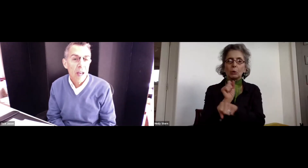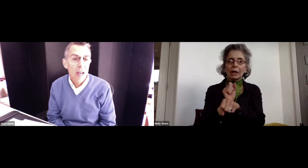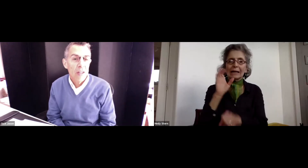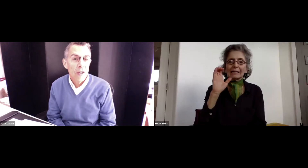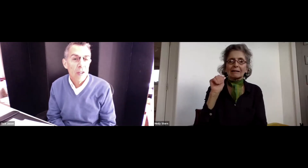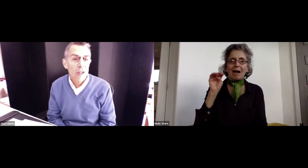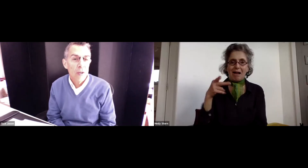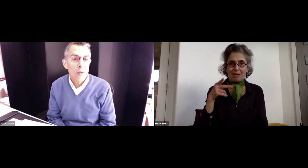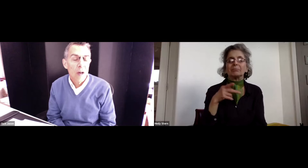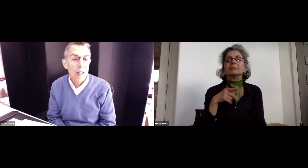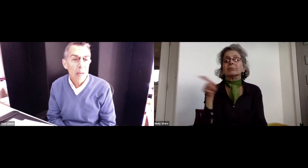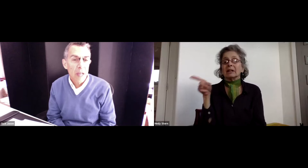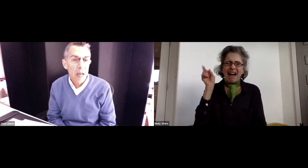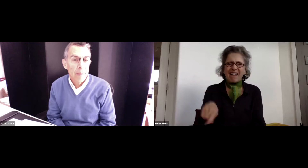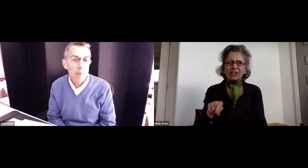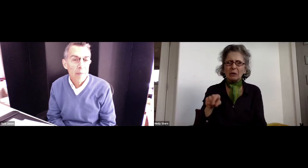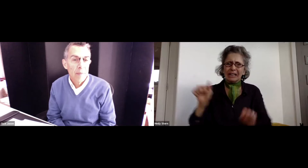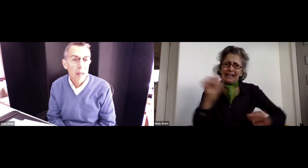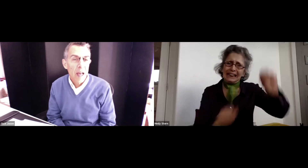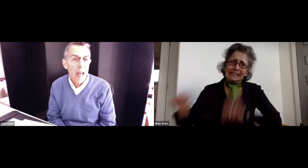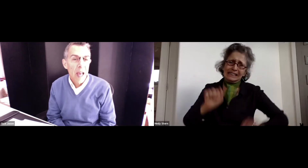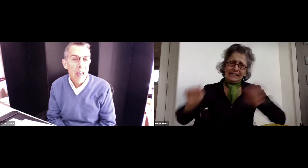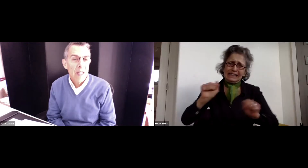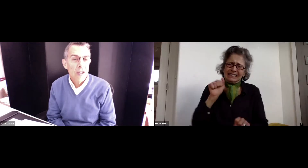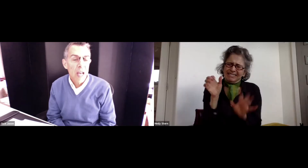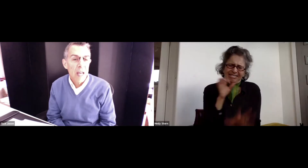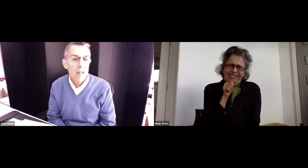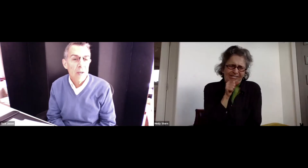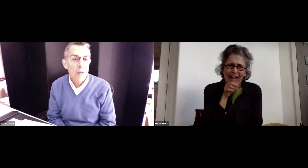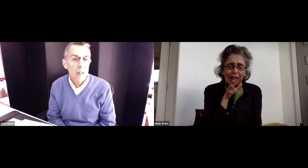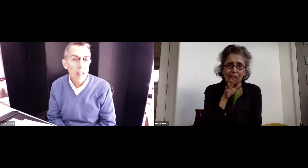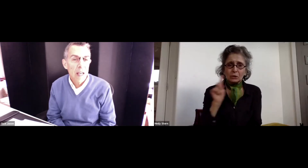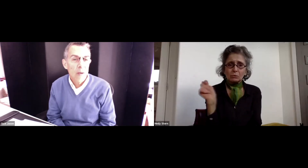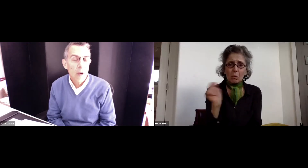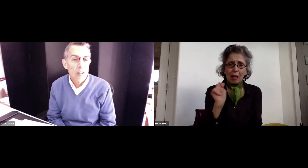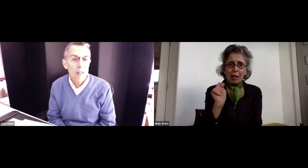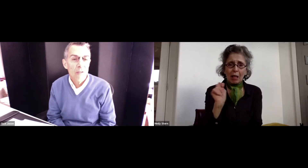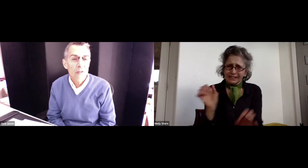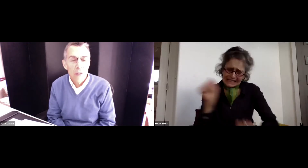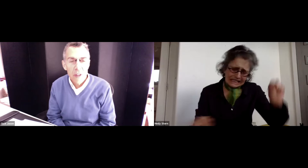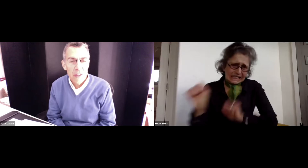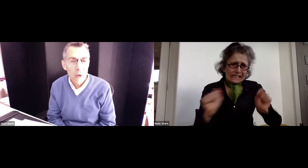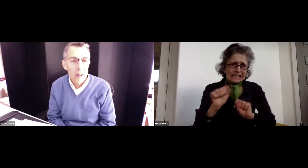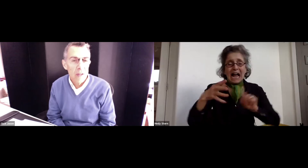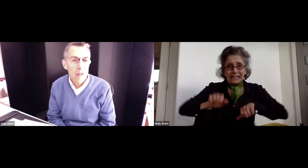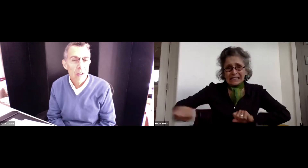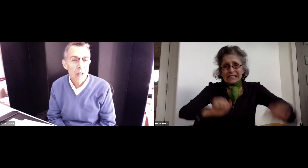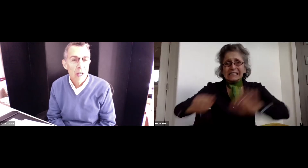took her to a labor camp, and she had to clean and wash the filthiest toilets